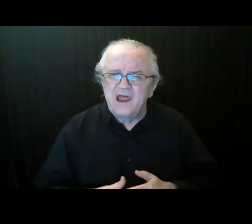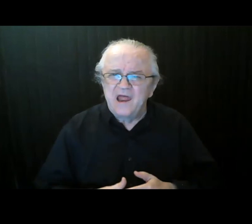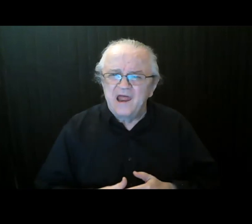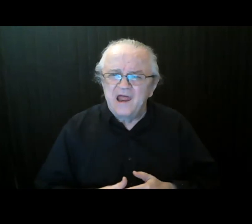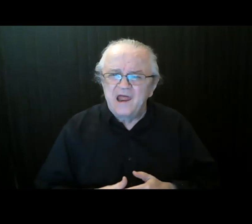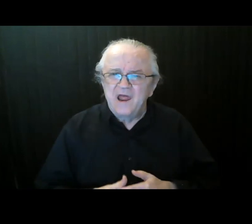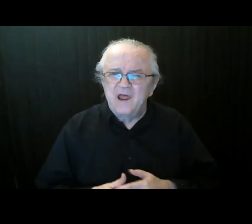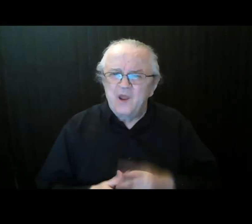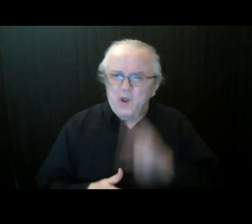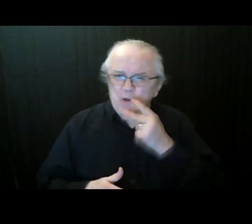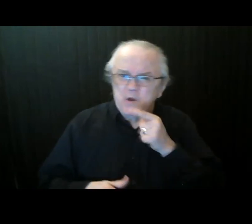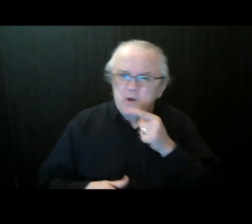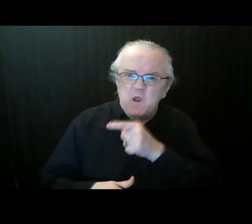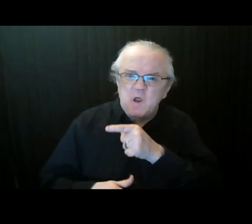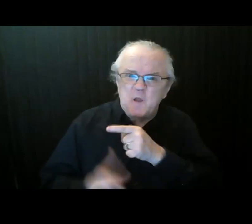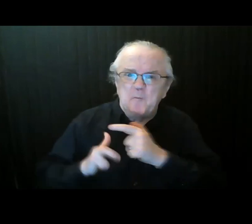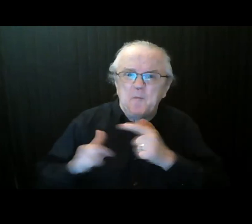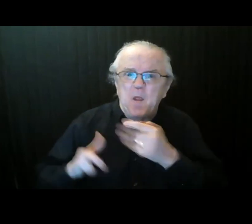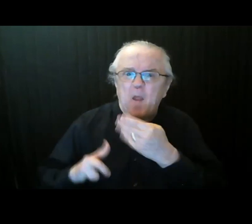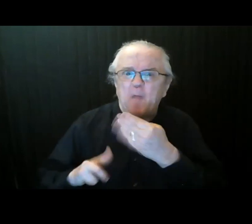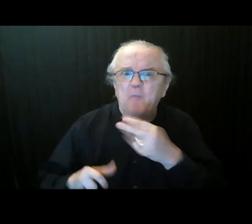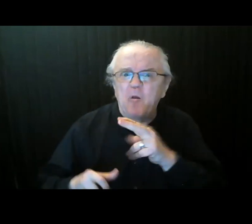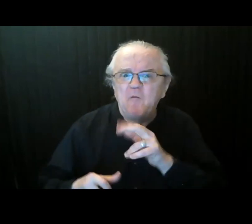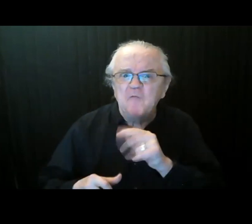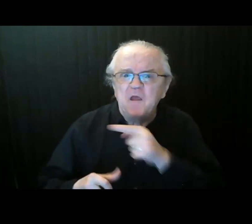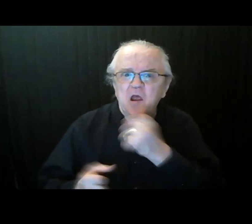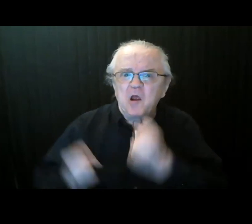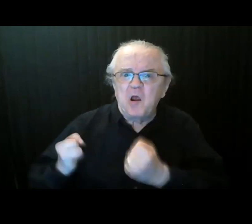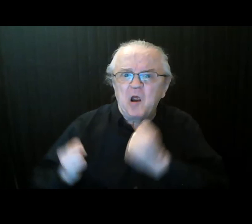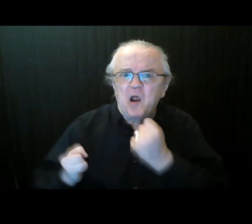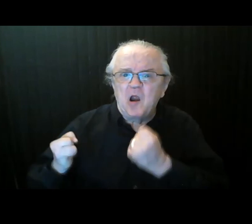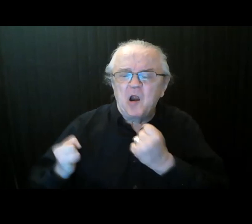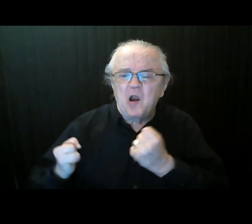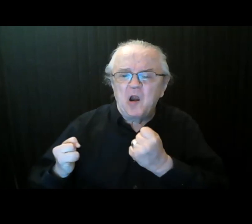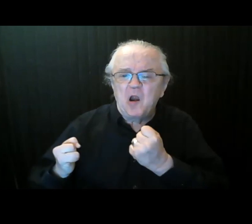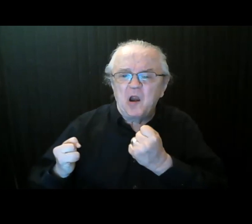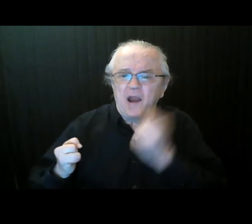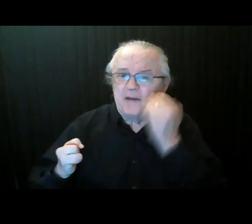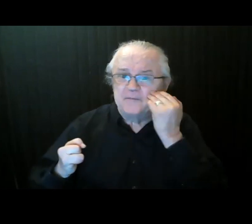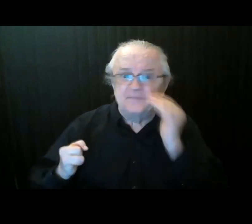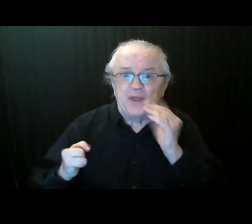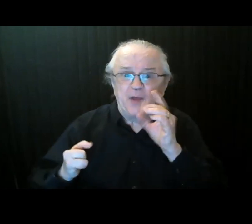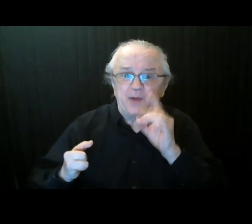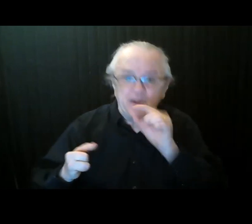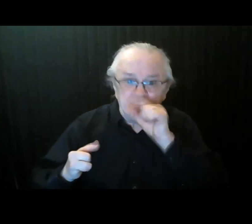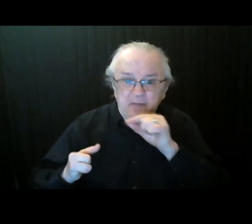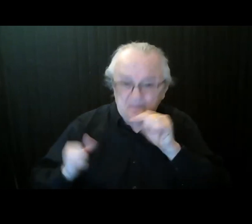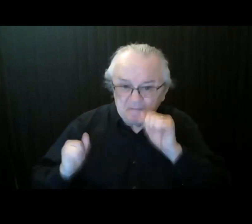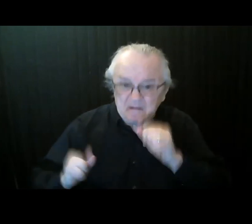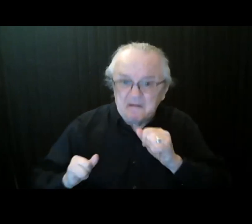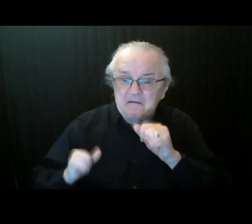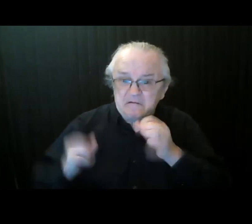I said, you see that big blue van in that car down there? And I didn't know whether developmentally he could tell the difference. But I said, you see that big blue